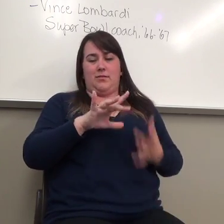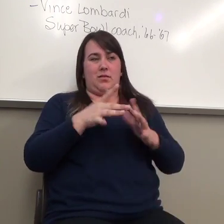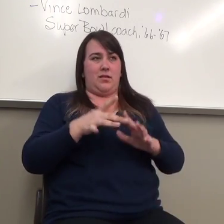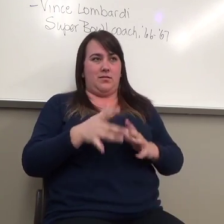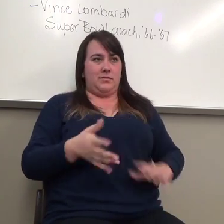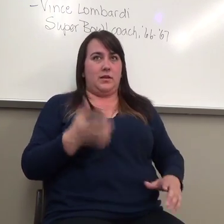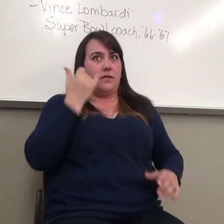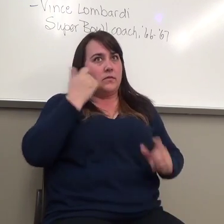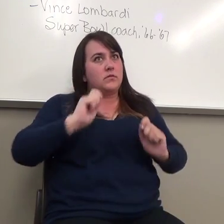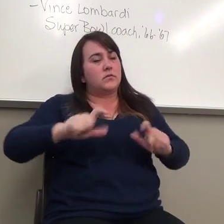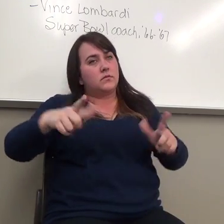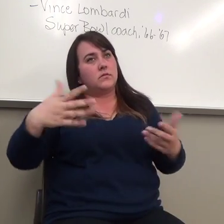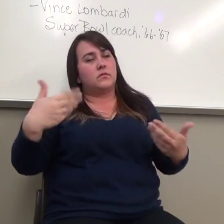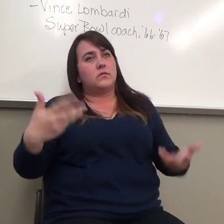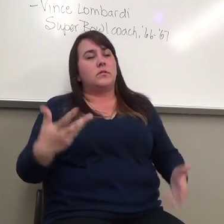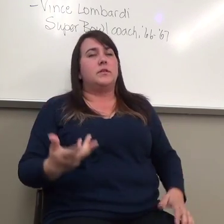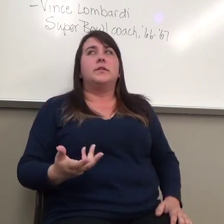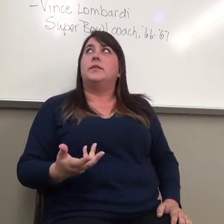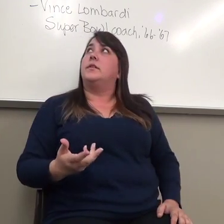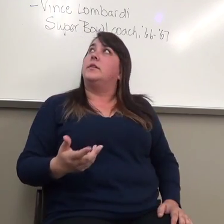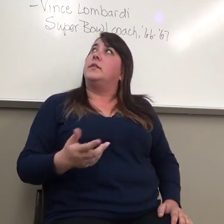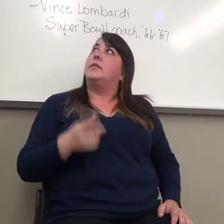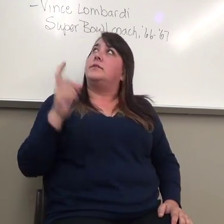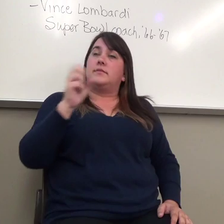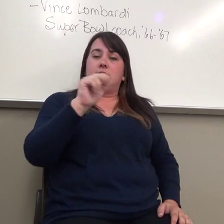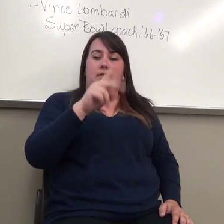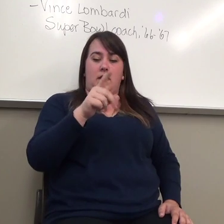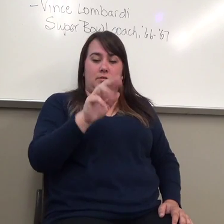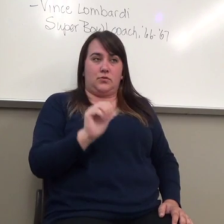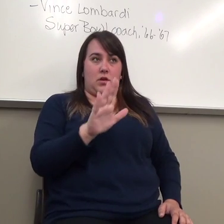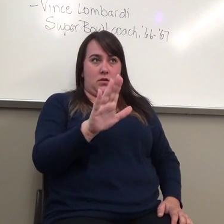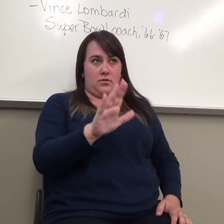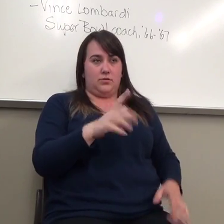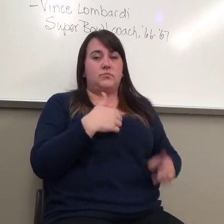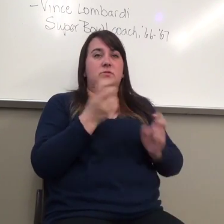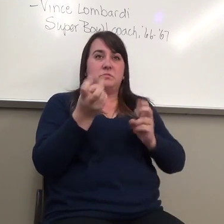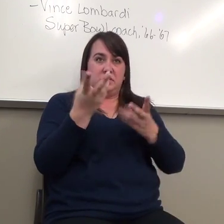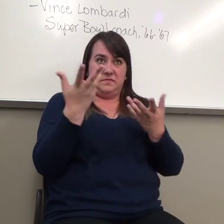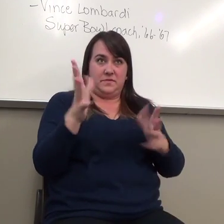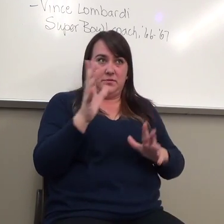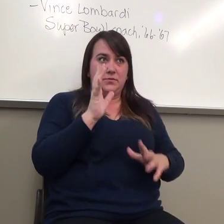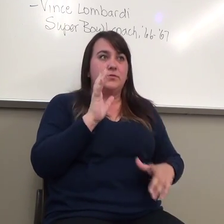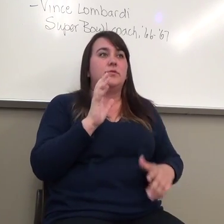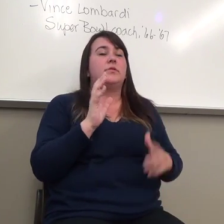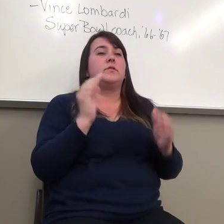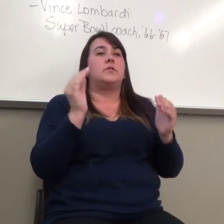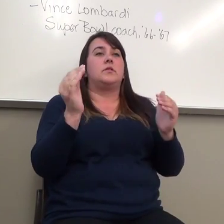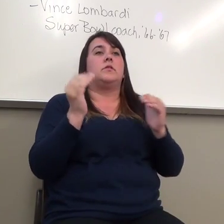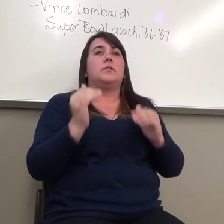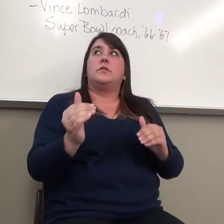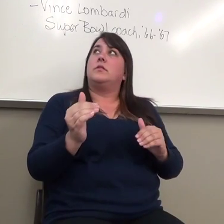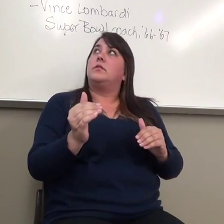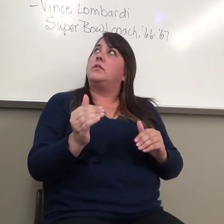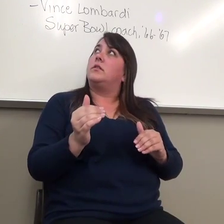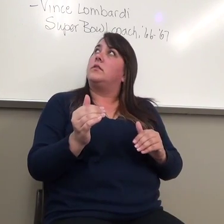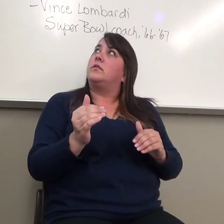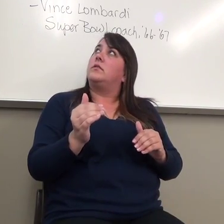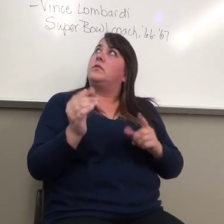up. So here's Sandra's. It says this person has submitted one, and she submitted a couple